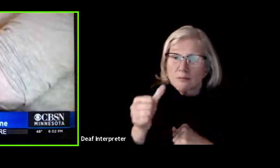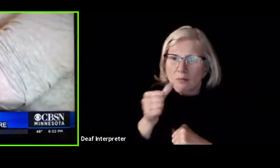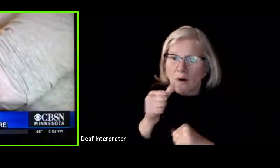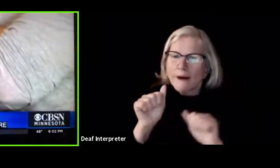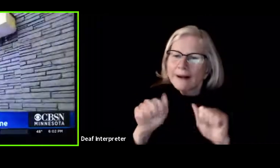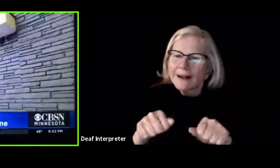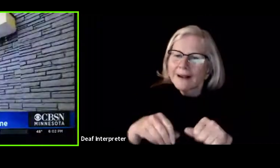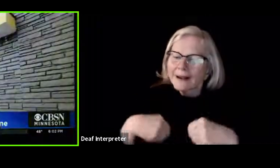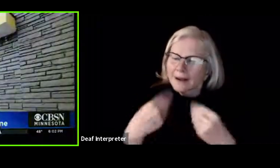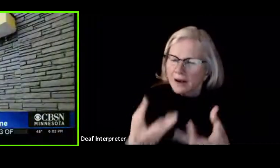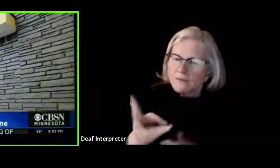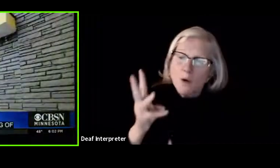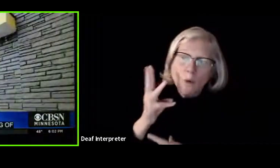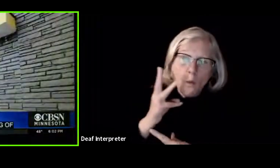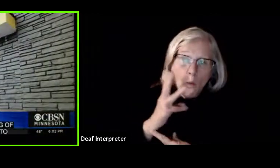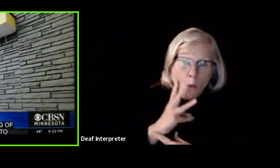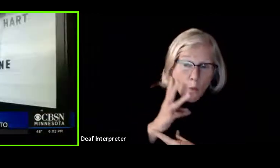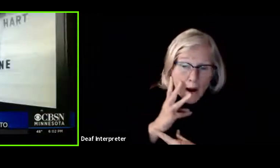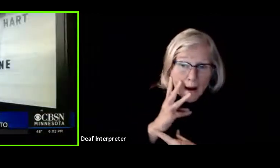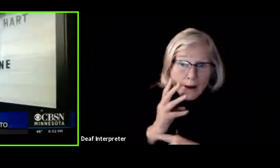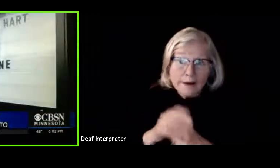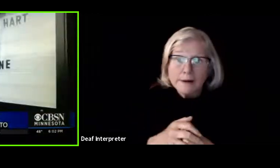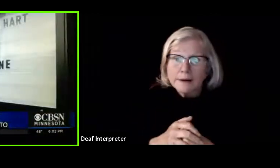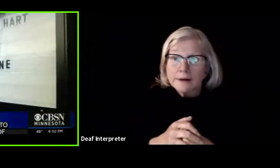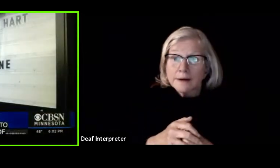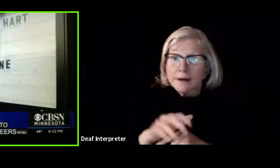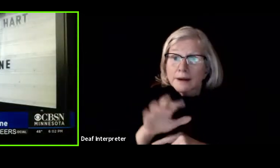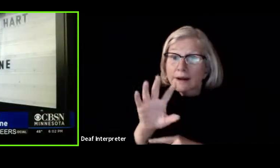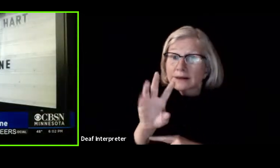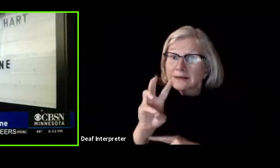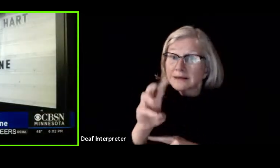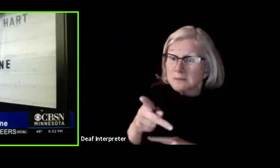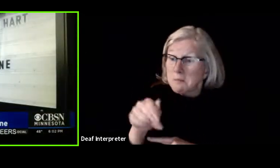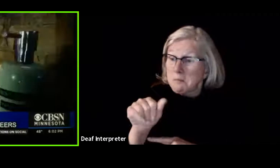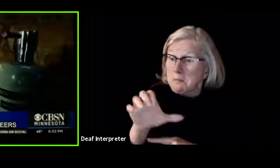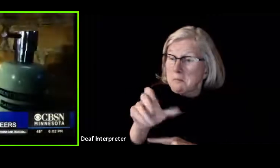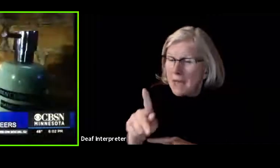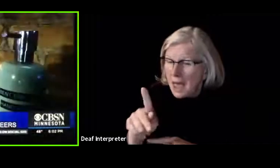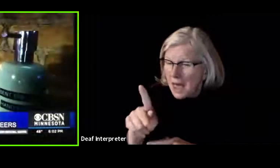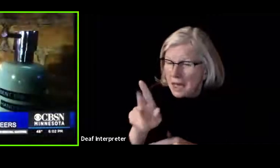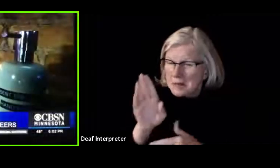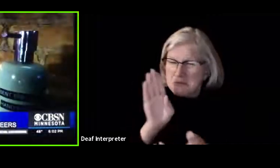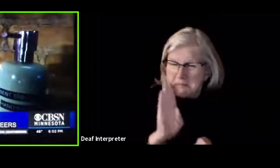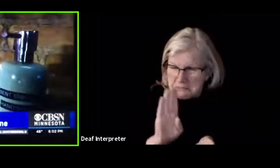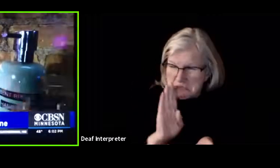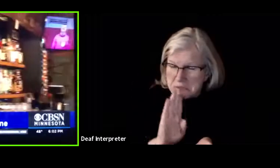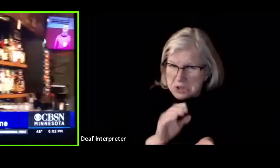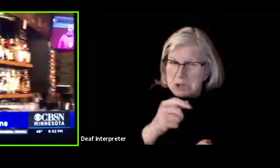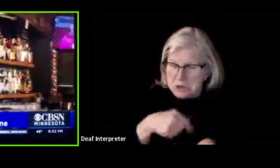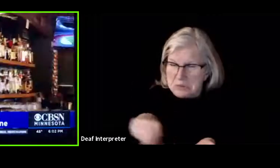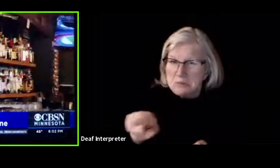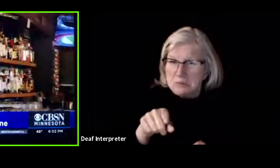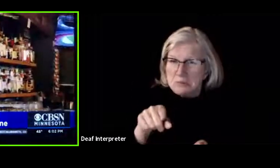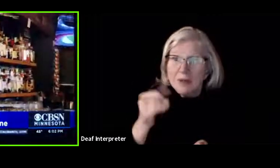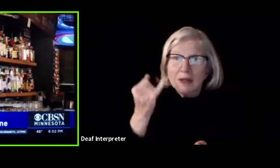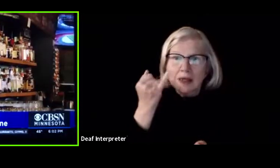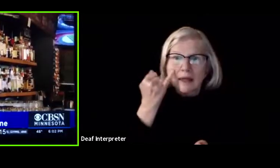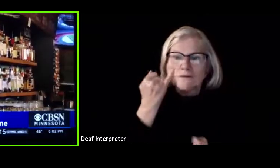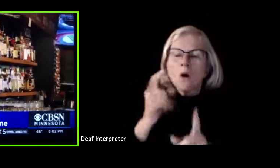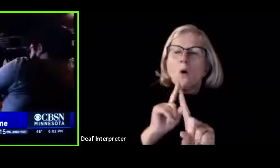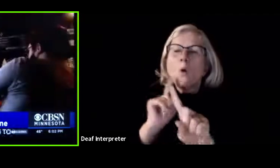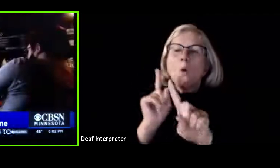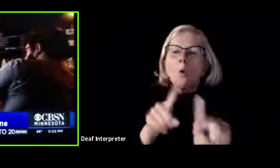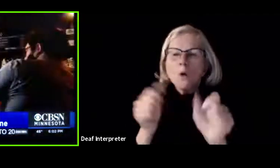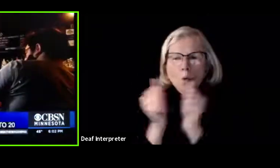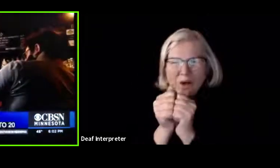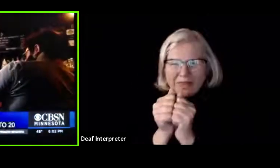Blackheart Bar in St. Paul's Midway neighborhood says that he's had to throw out between 15 to 20 unused kegs of beer this year. That's